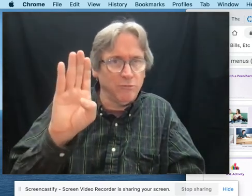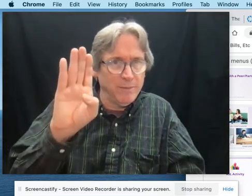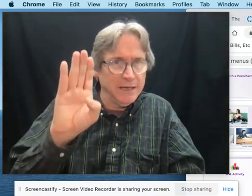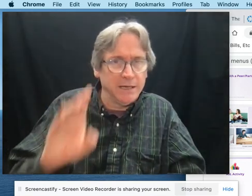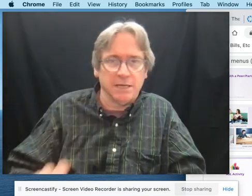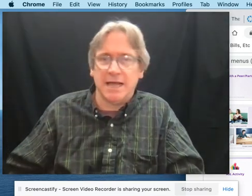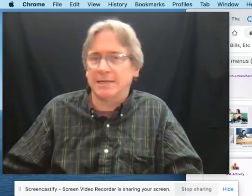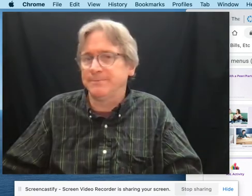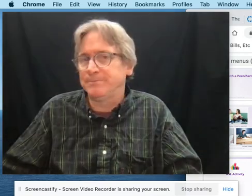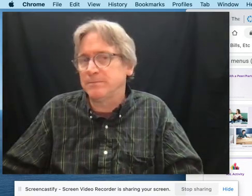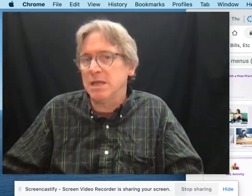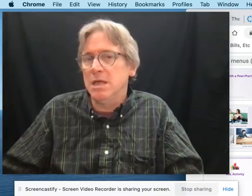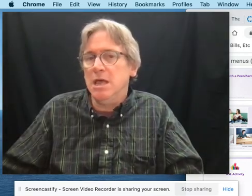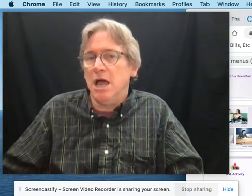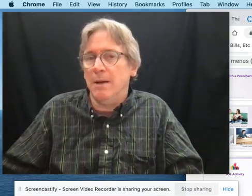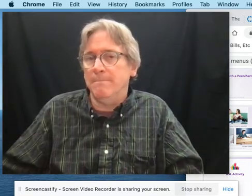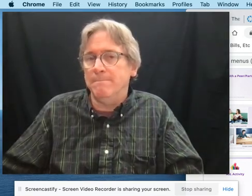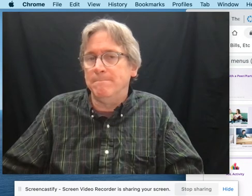or a repeated contact.